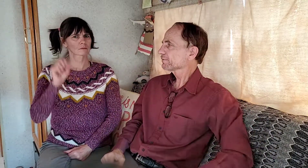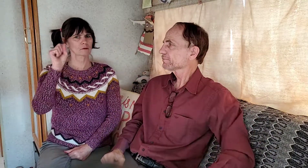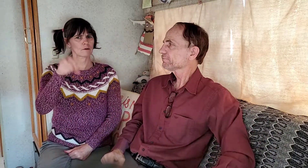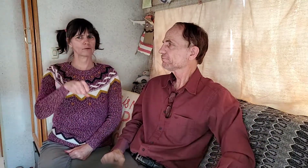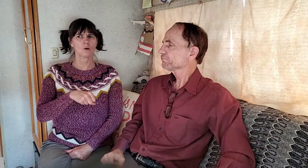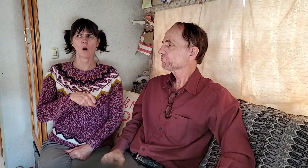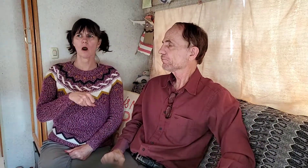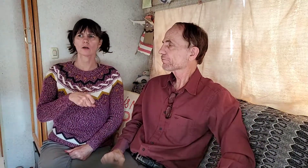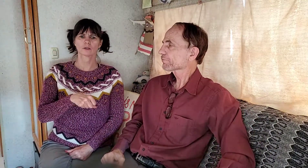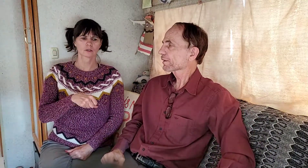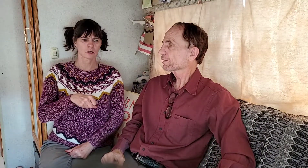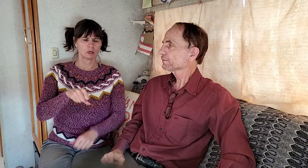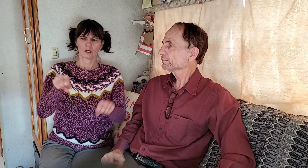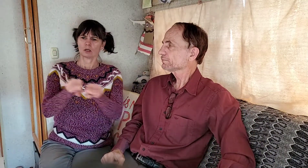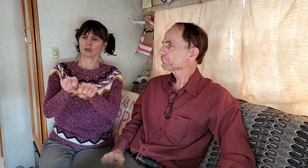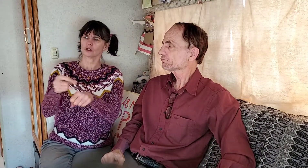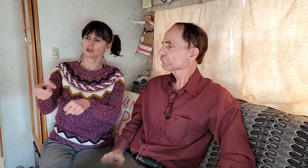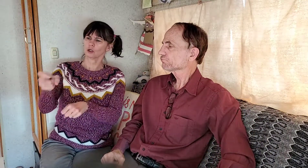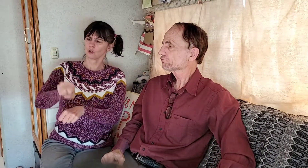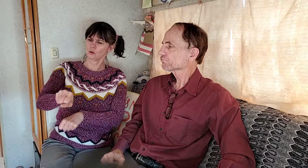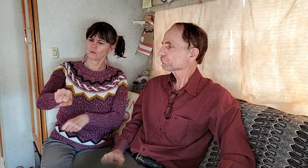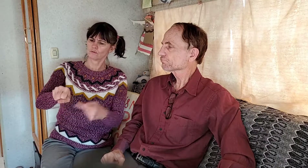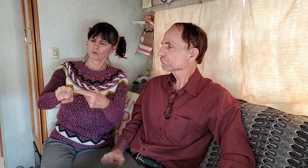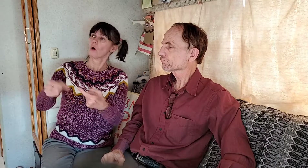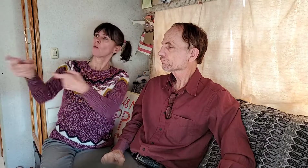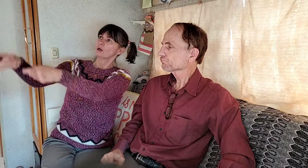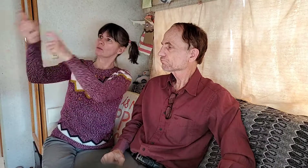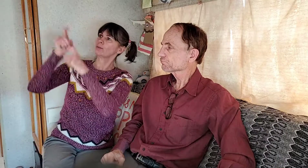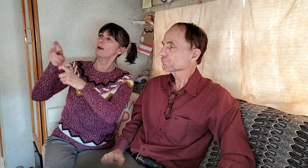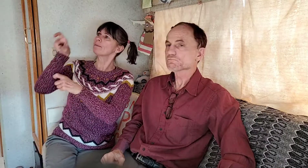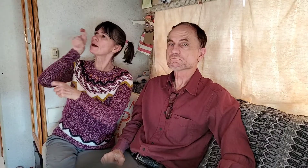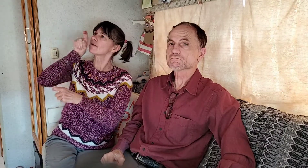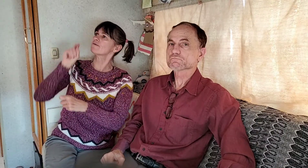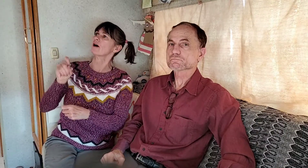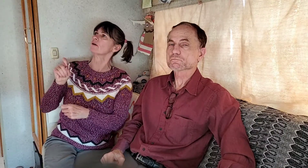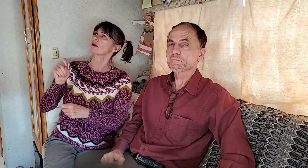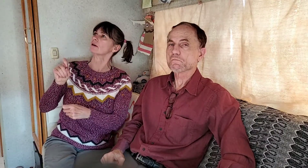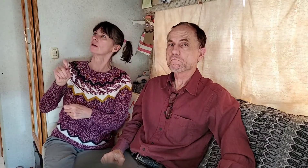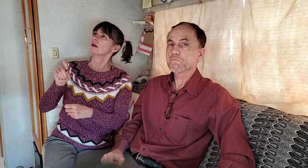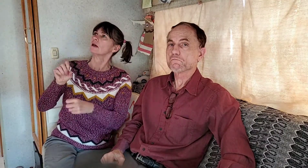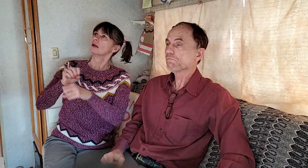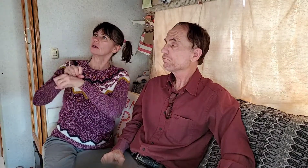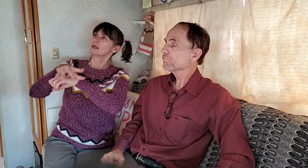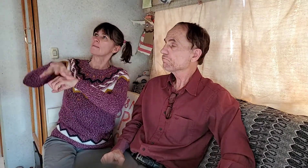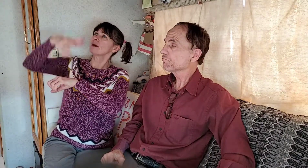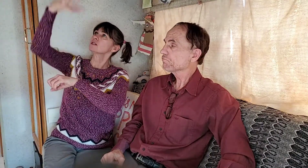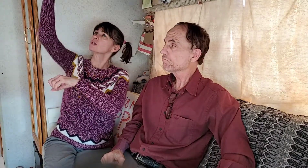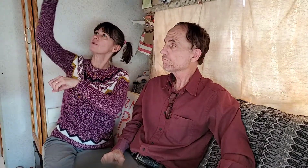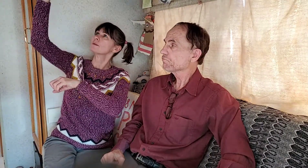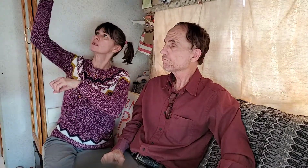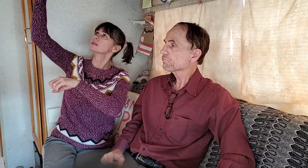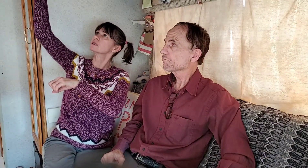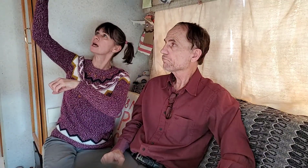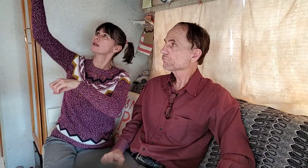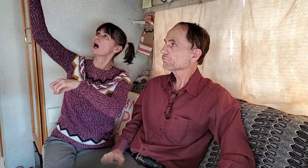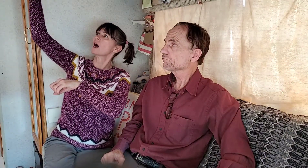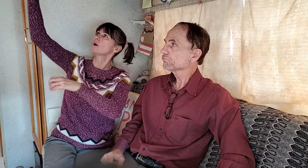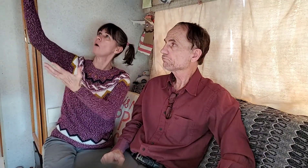Of course. The shoe was brought by the Falcon. It is a message from the sun god